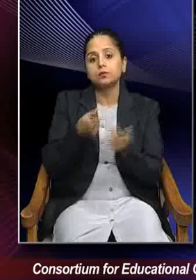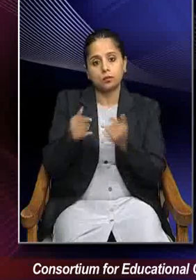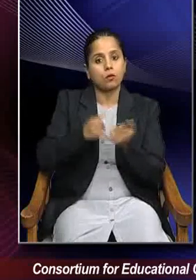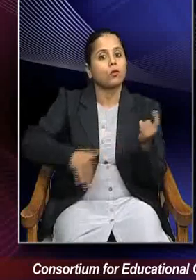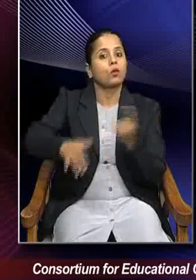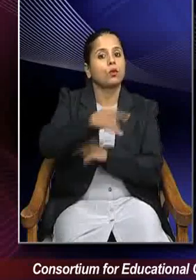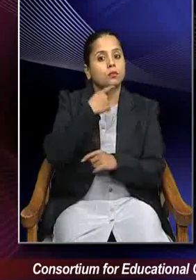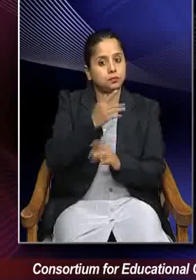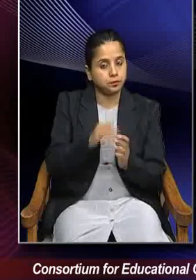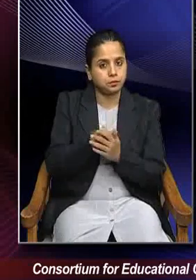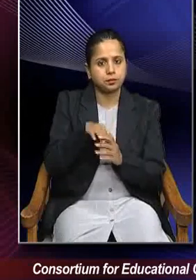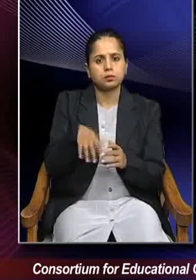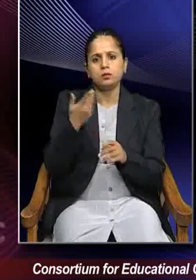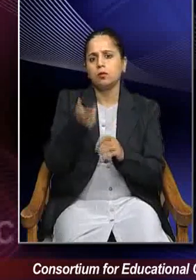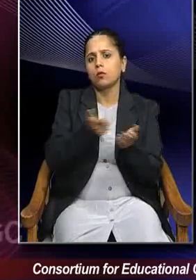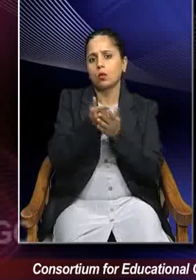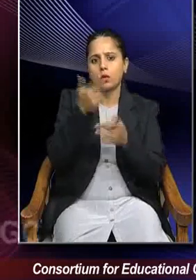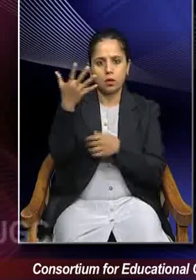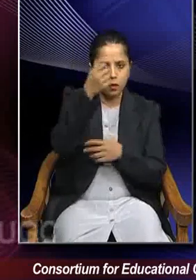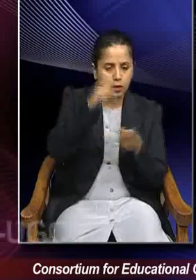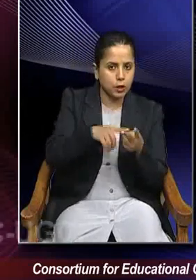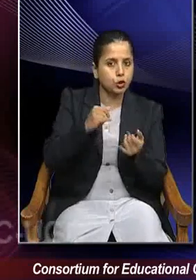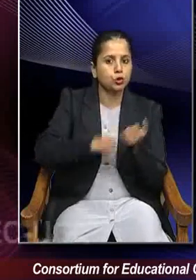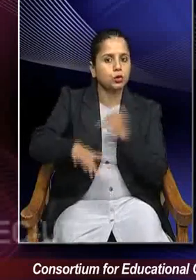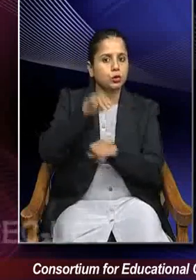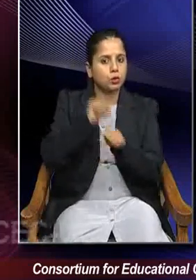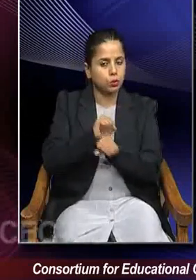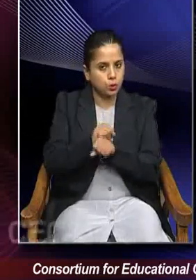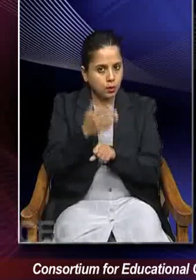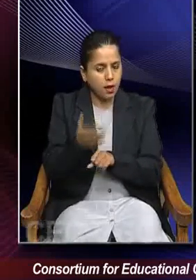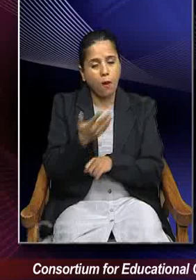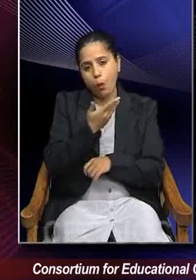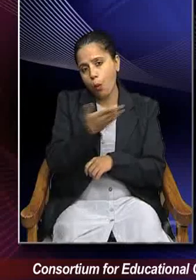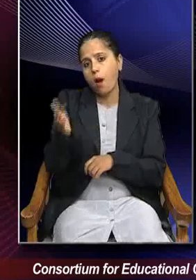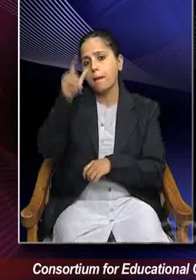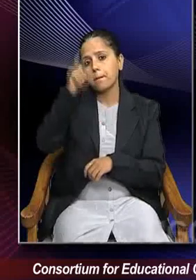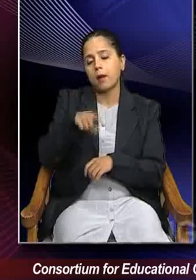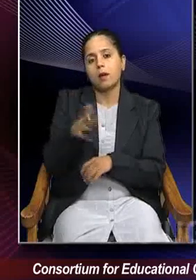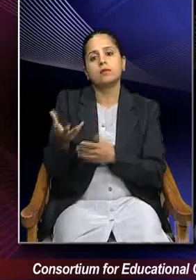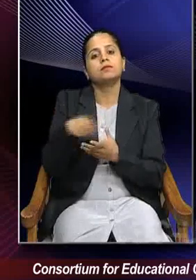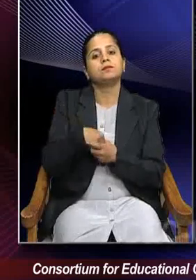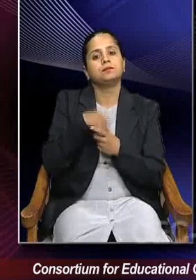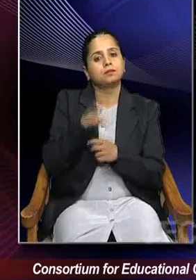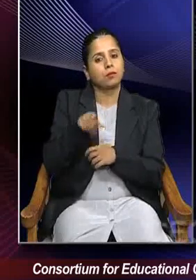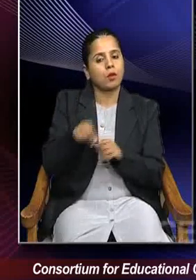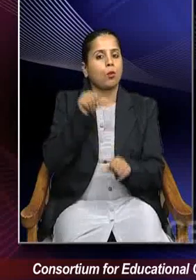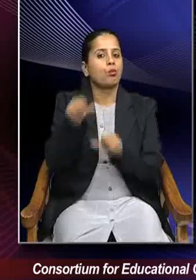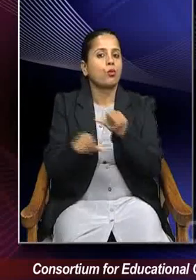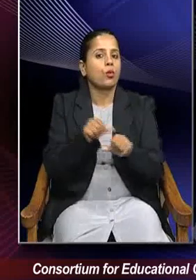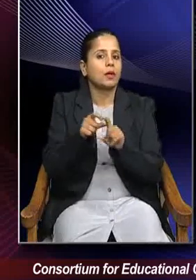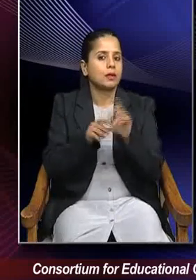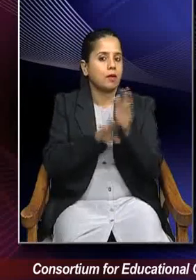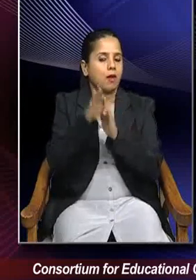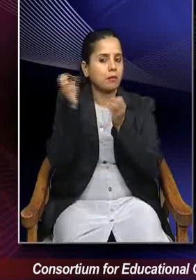whether it is Gram Pradhan, whether it is social worker, everybody is part and parcel of the process of development